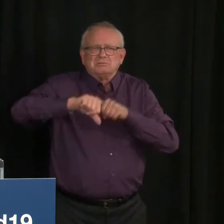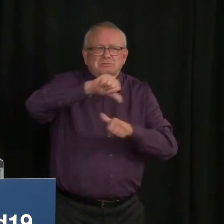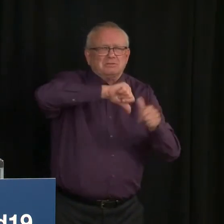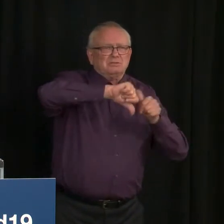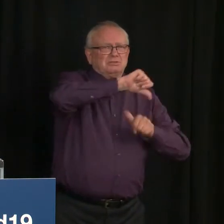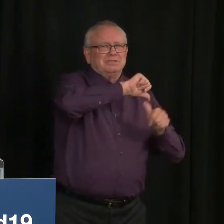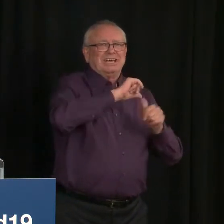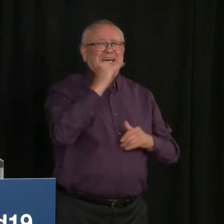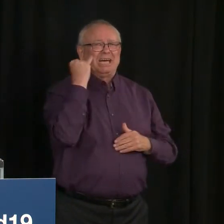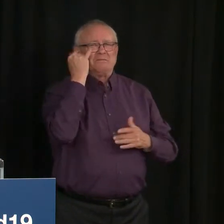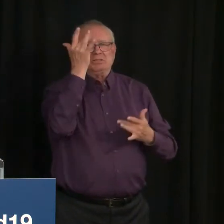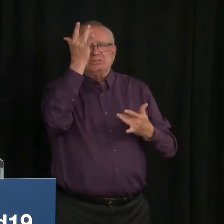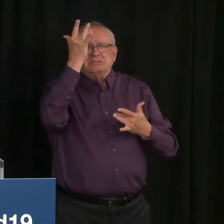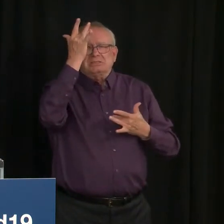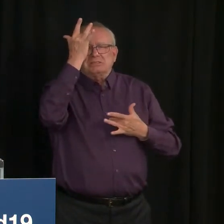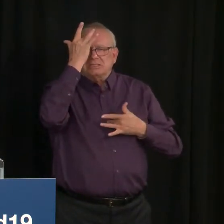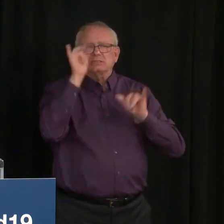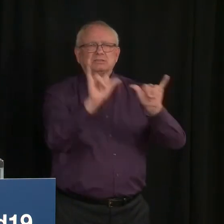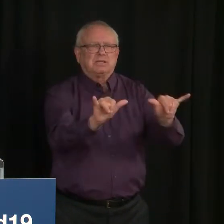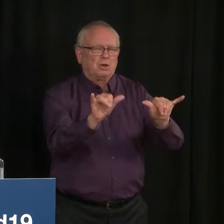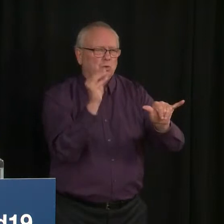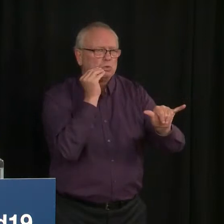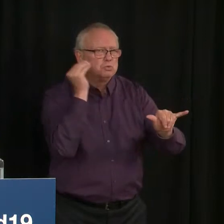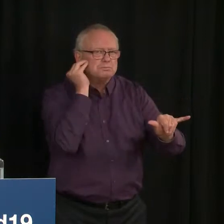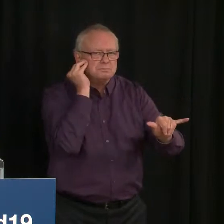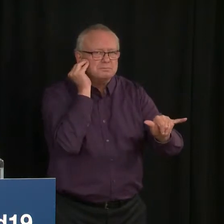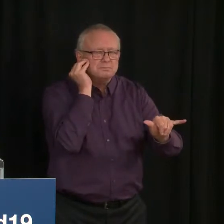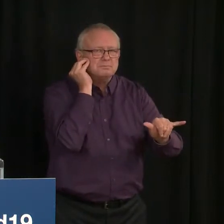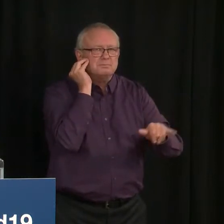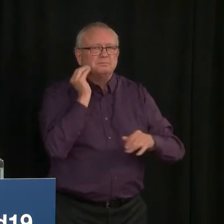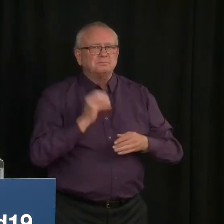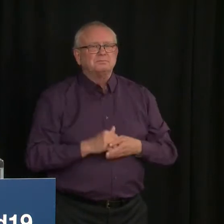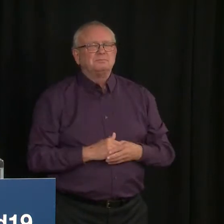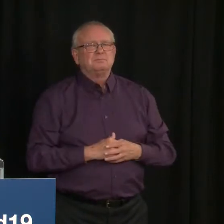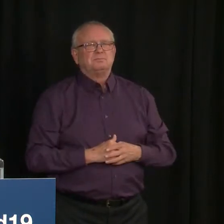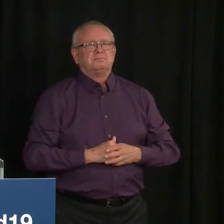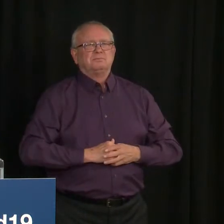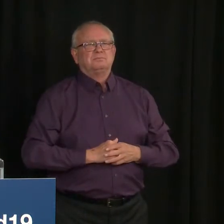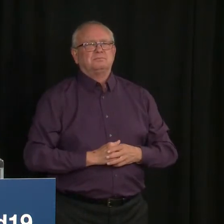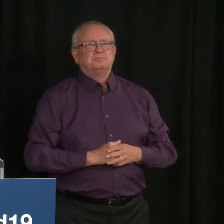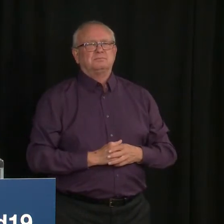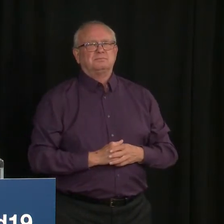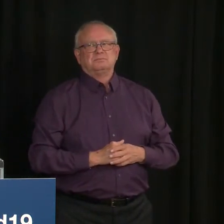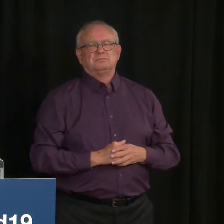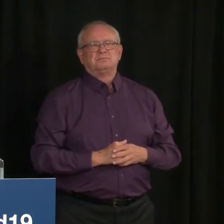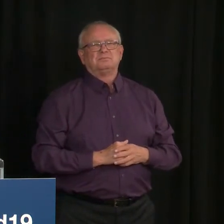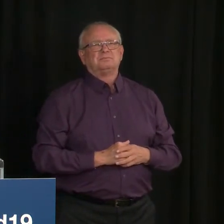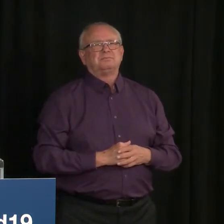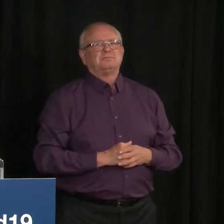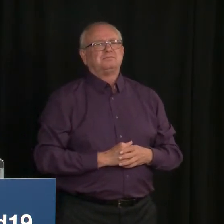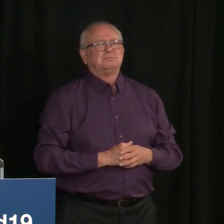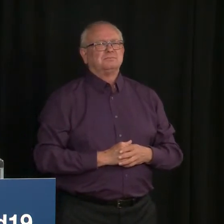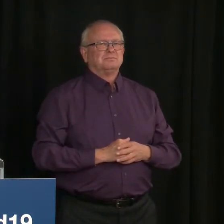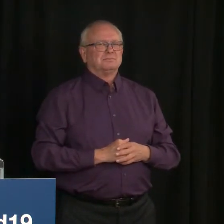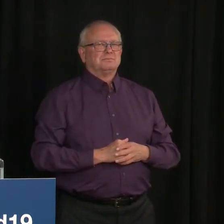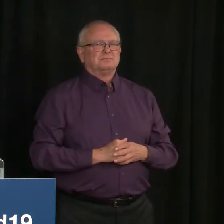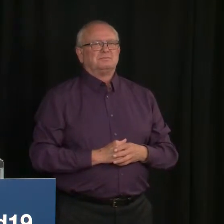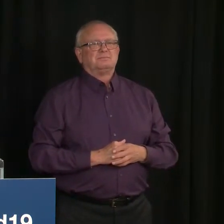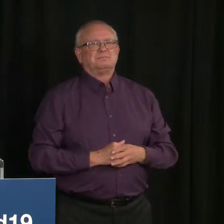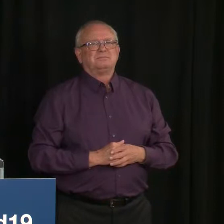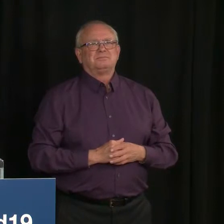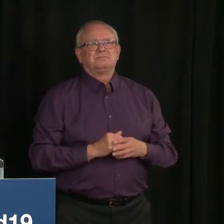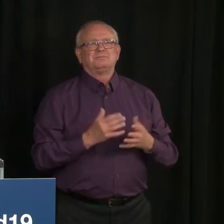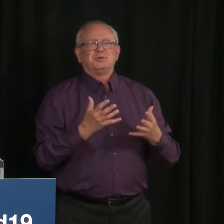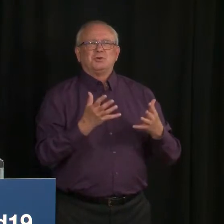get tested, and disclose those symptoms as needed. This will help you get the care you need